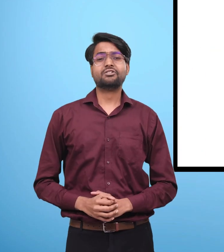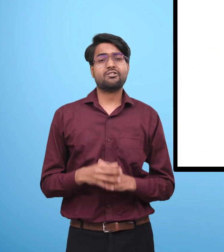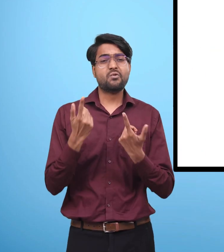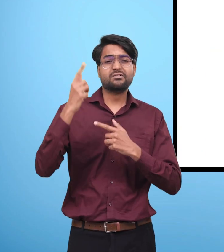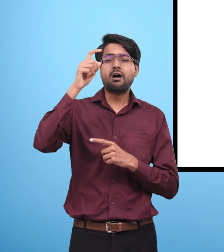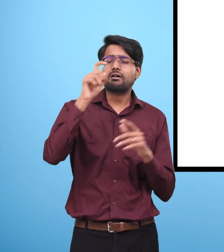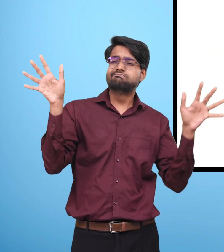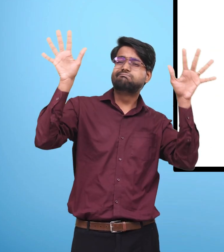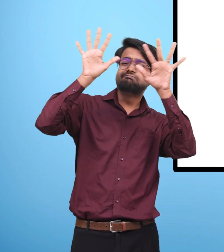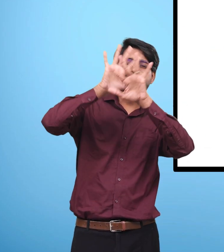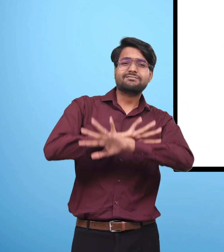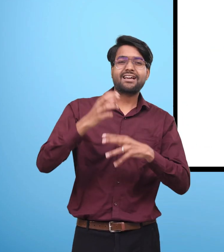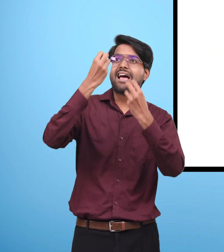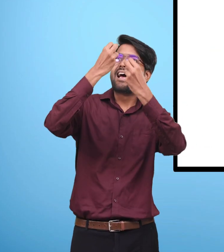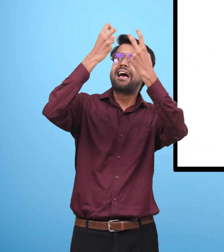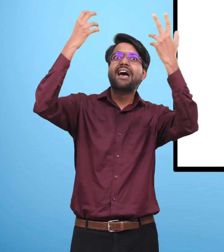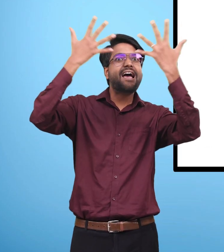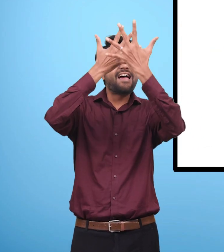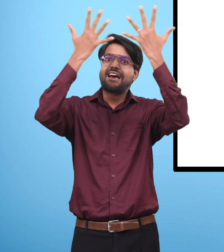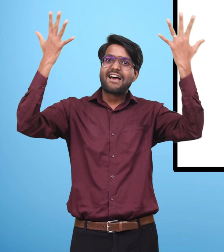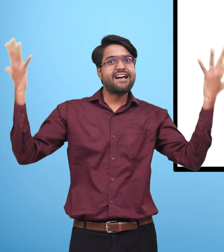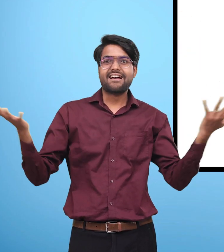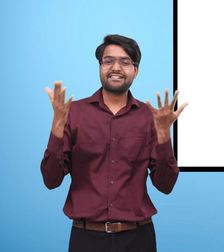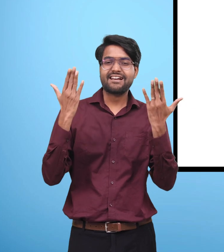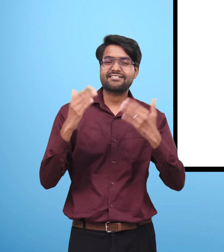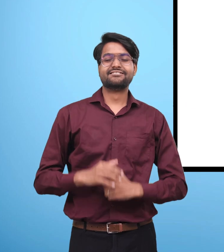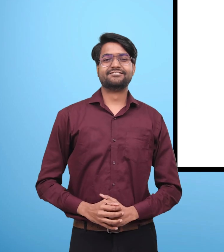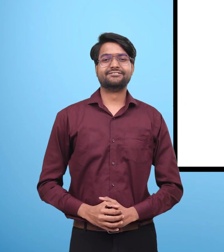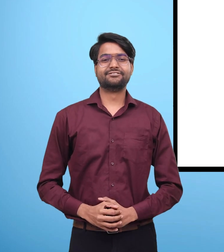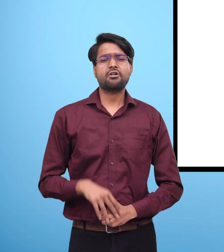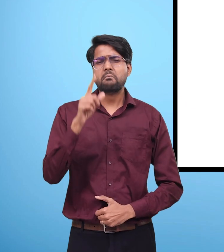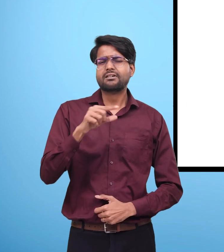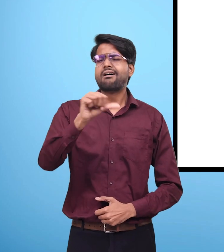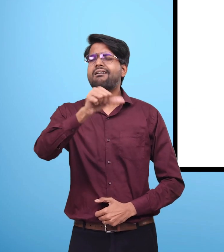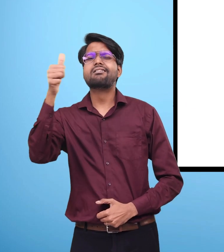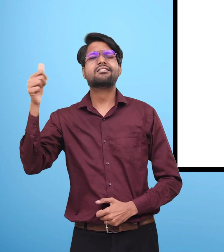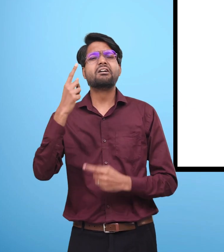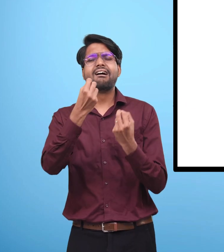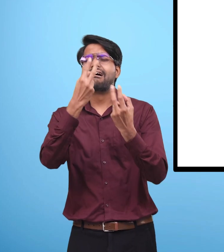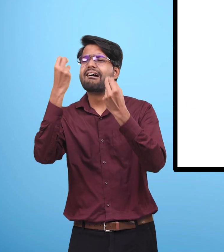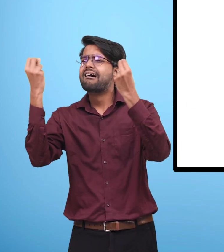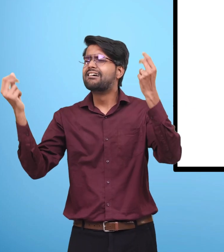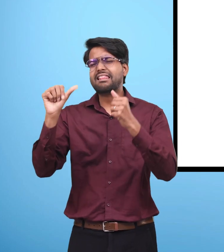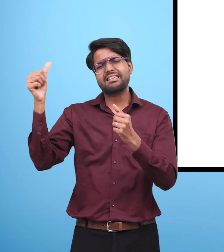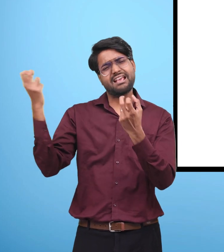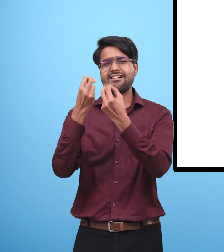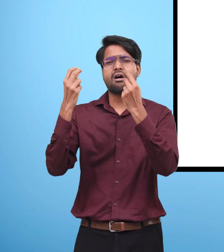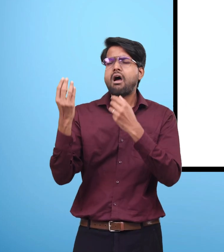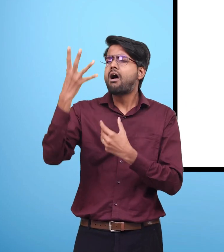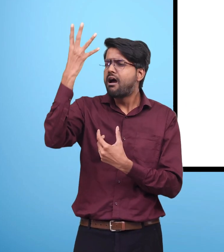stars look like bright dots in the night sky and are not even visible during the daytime?